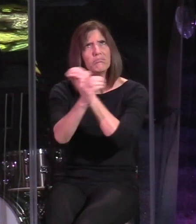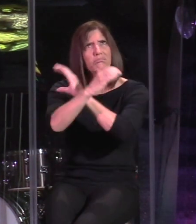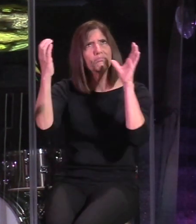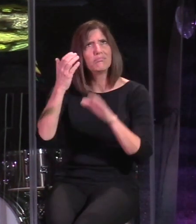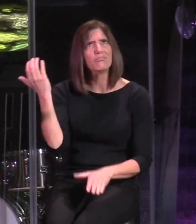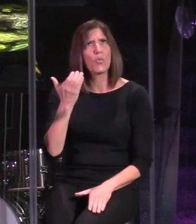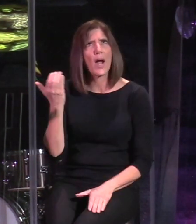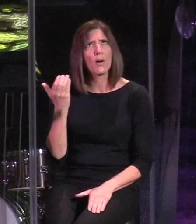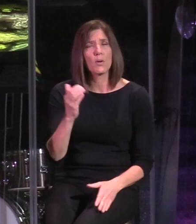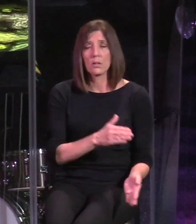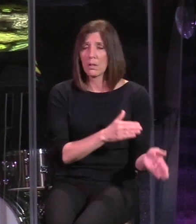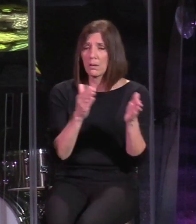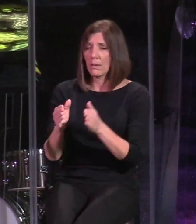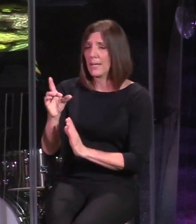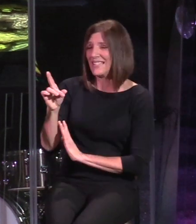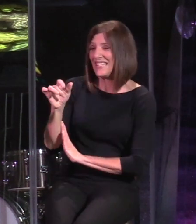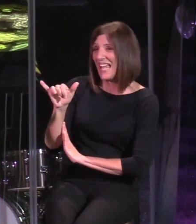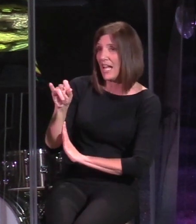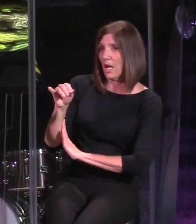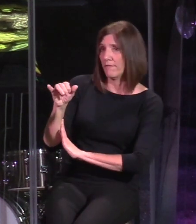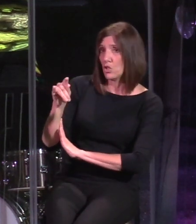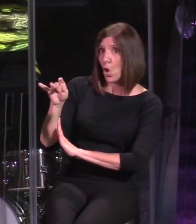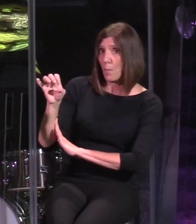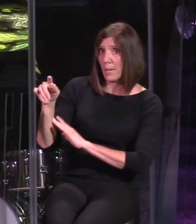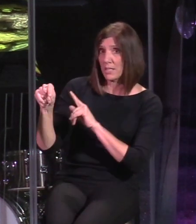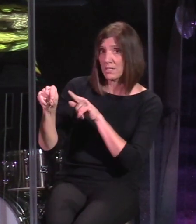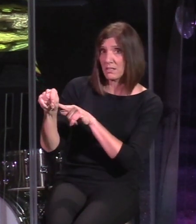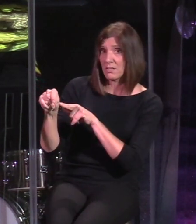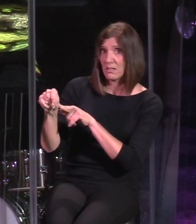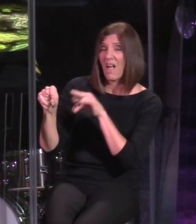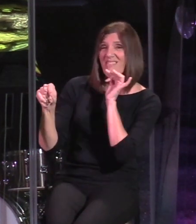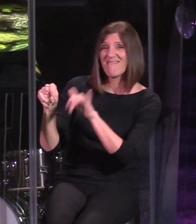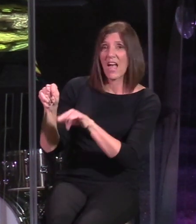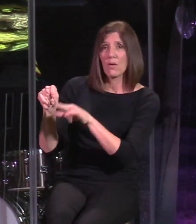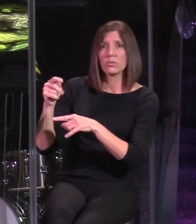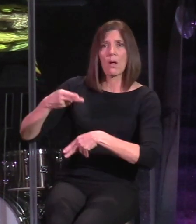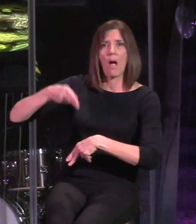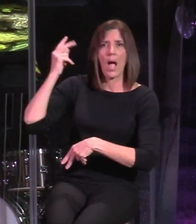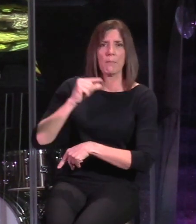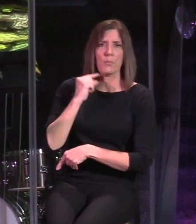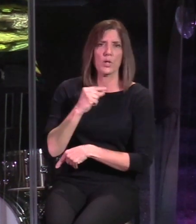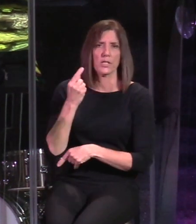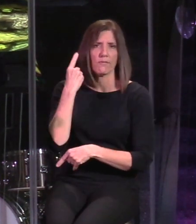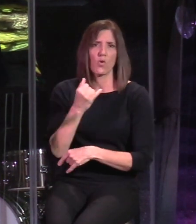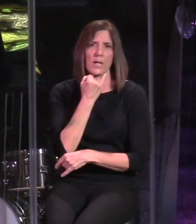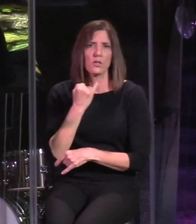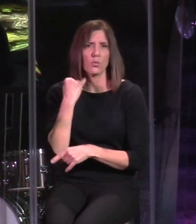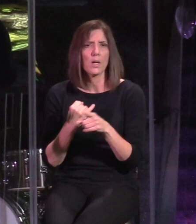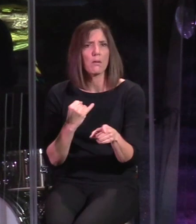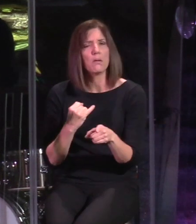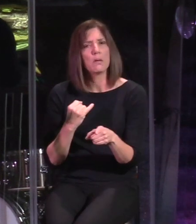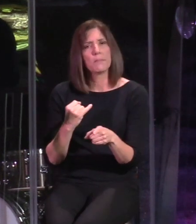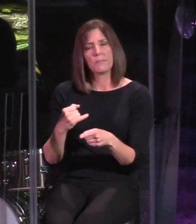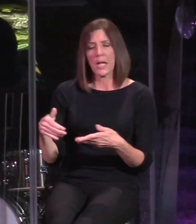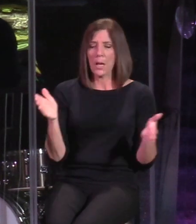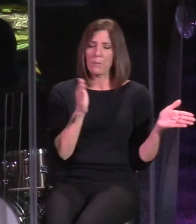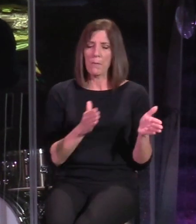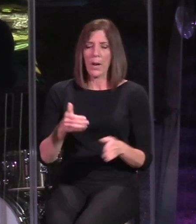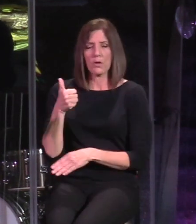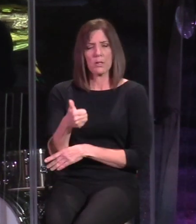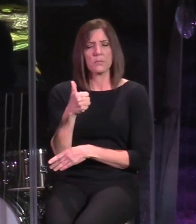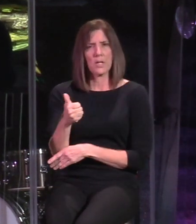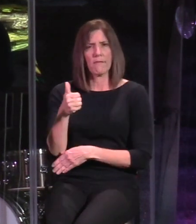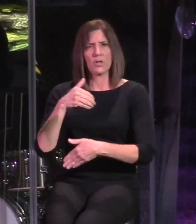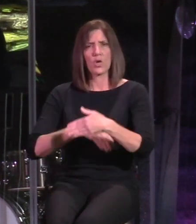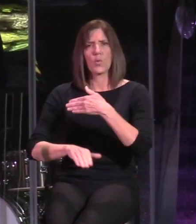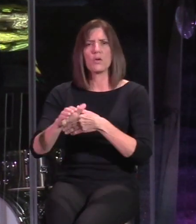the Day of Atonement was an annual event involving Israel's high priest. The high priest would prepare himself to go into the most holy